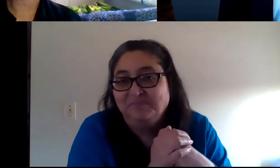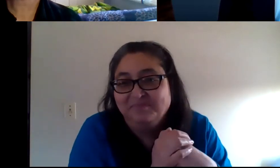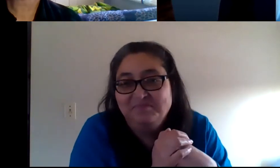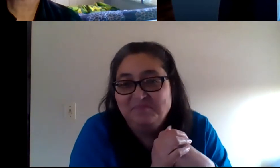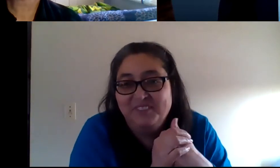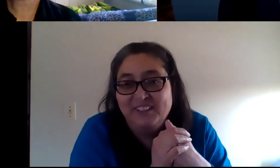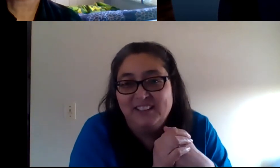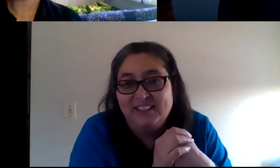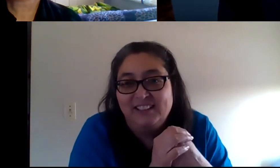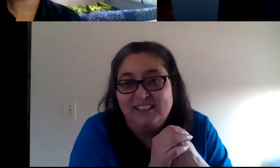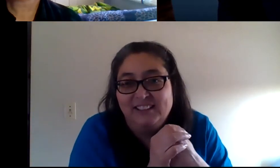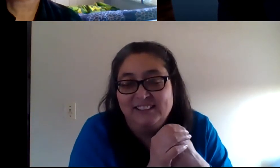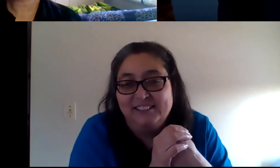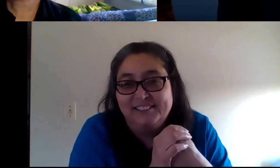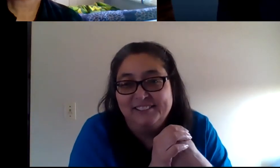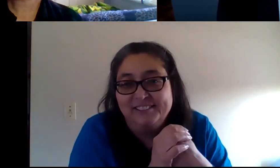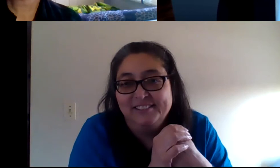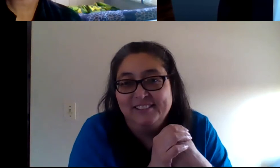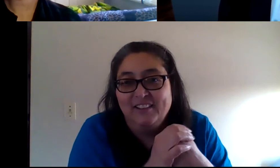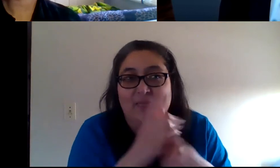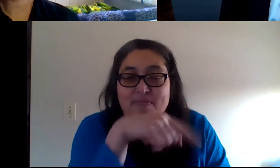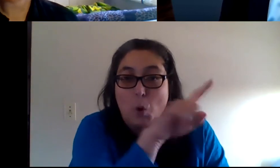because we'd like to reach out and hear their thoughts on it.